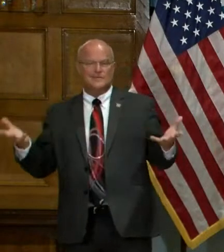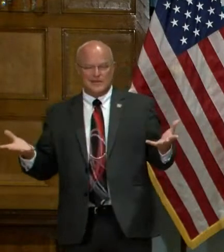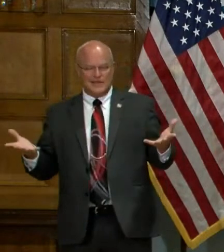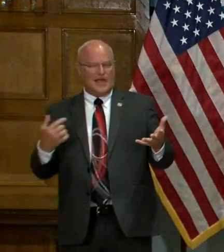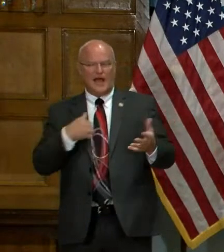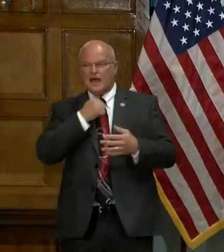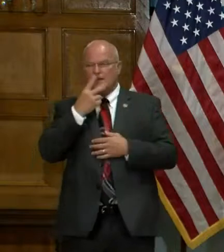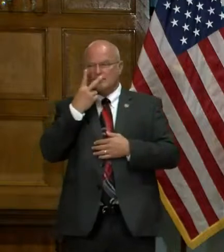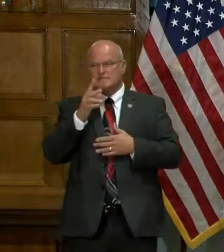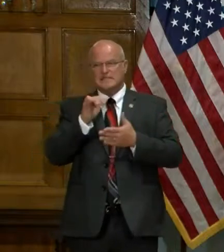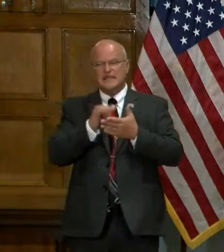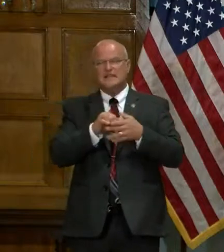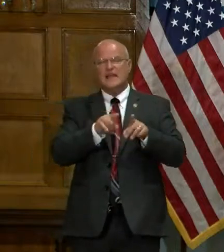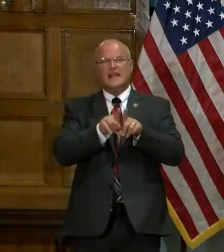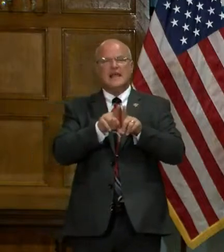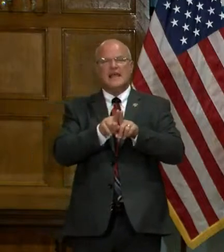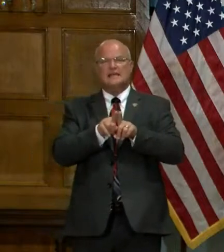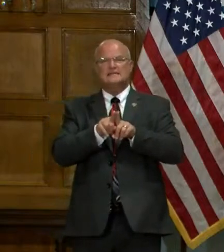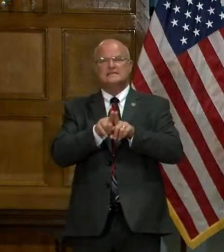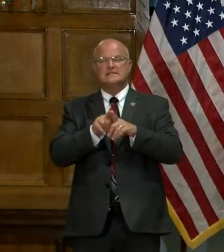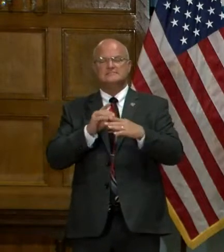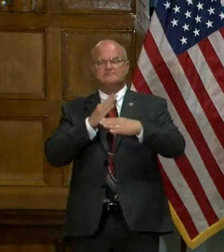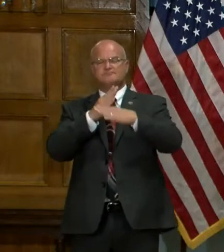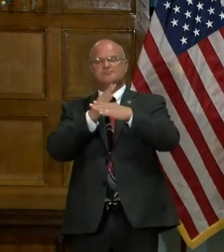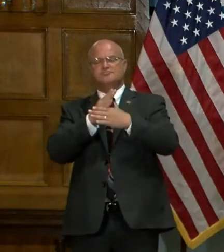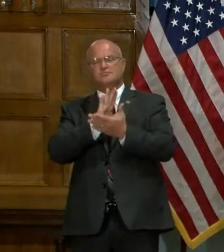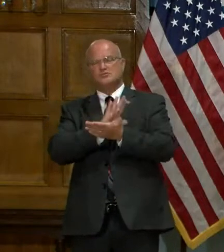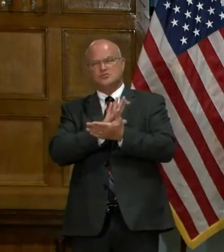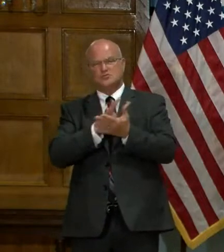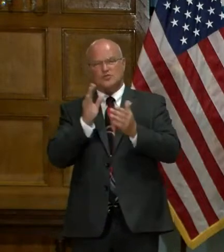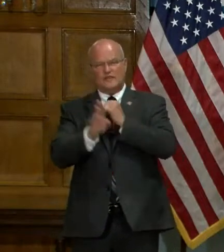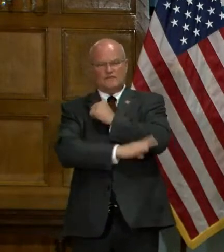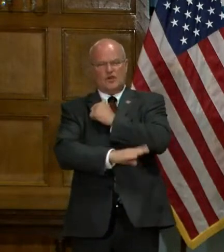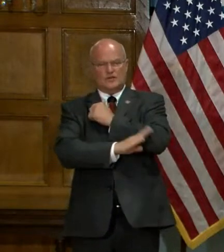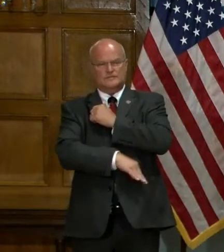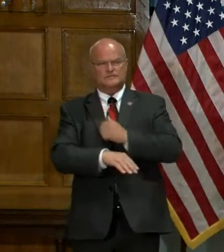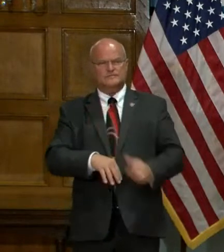don't see that as an impediment to having school this fall.